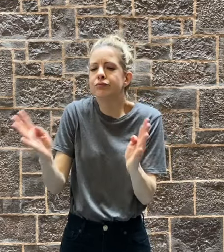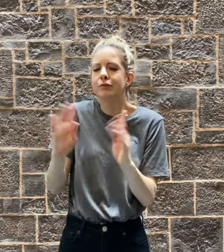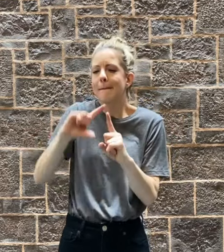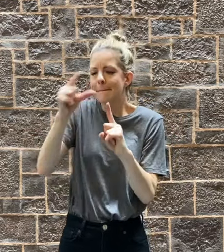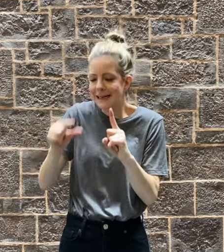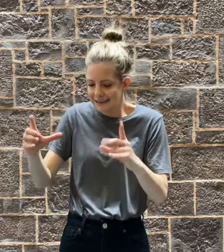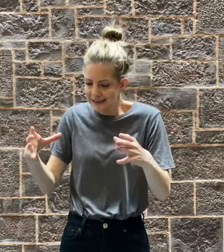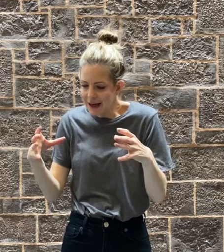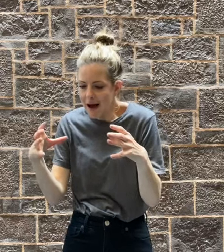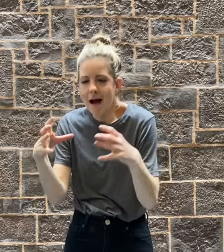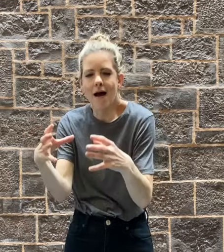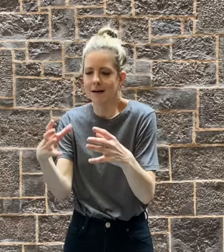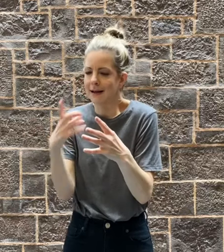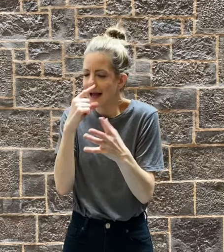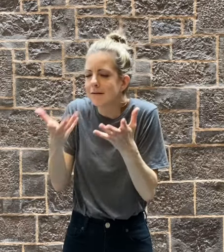steam.